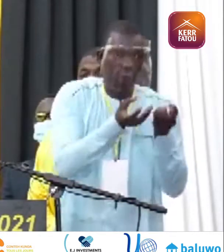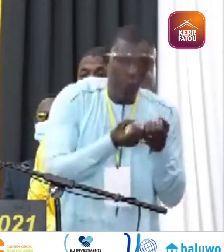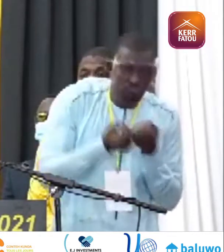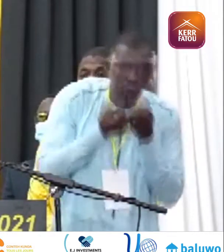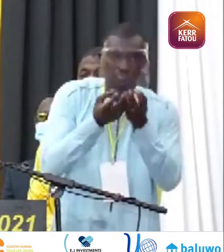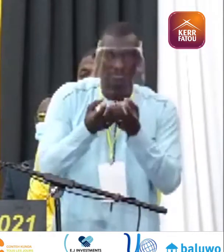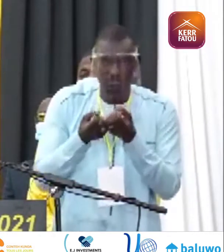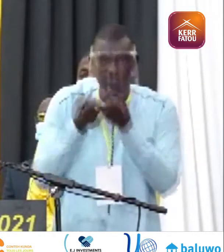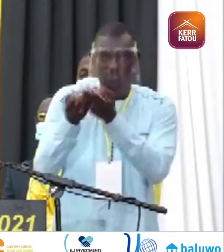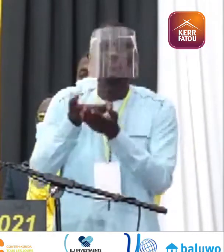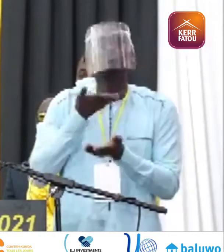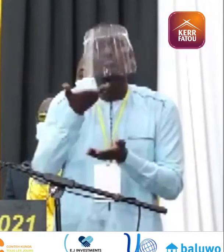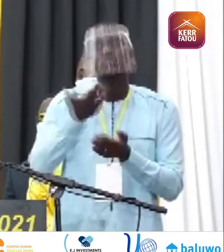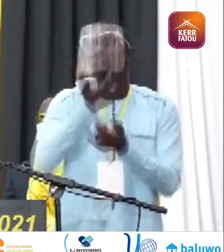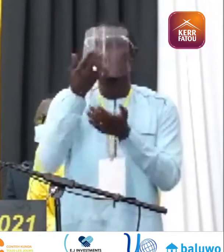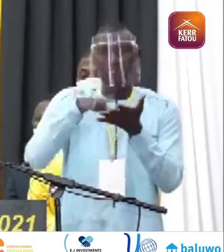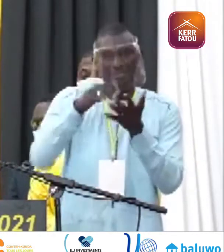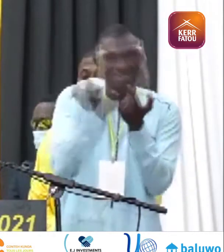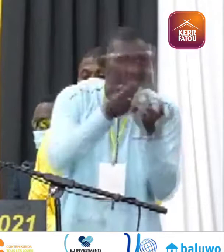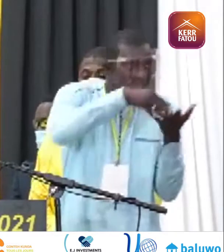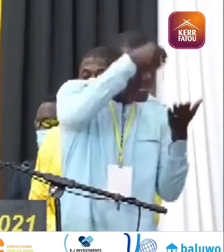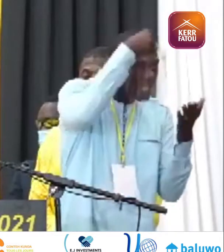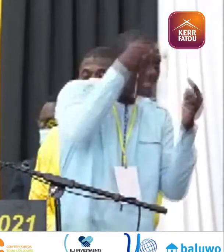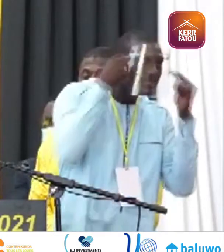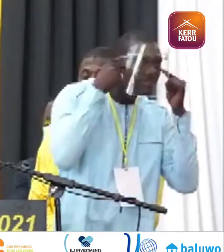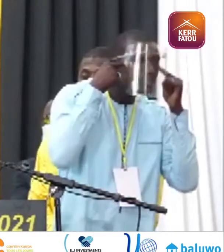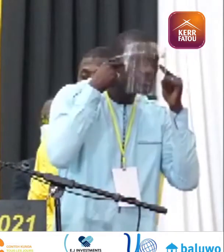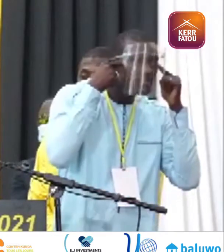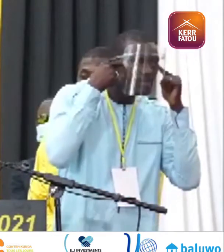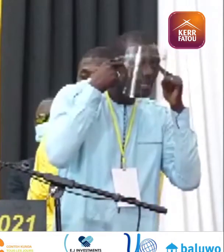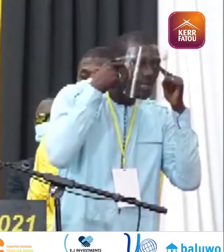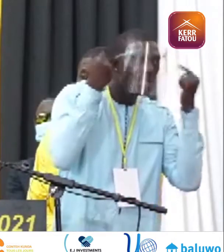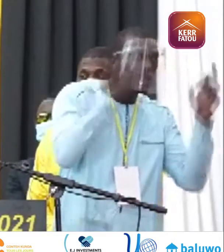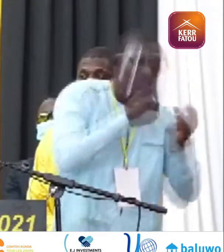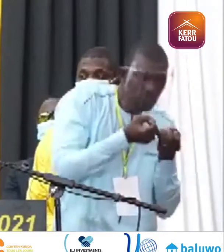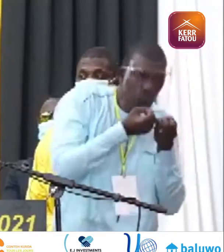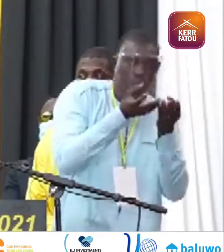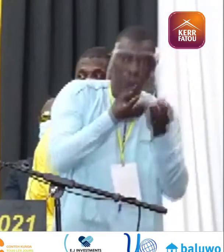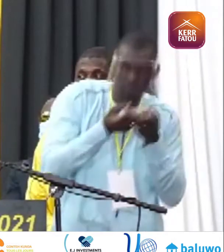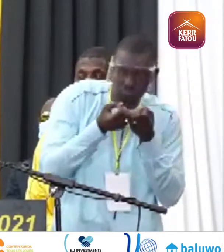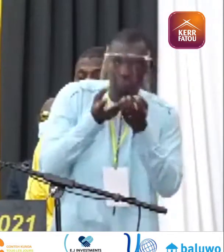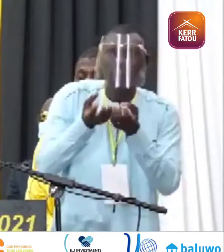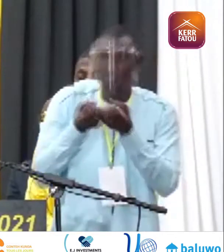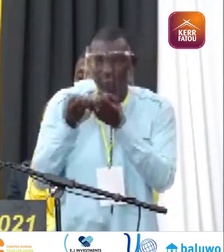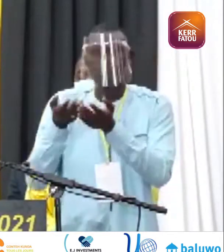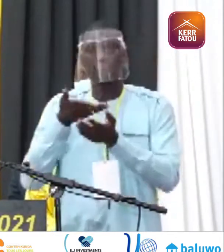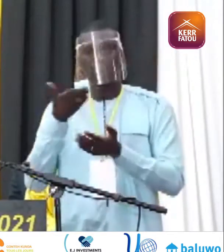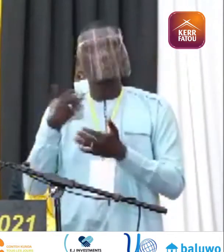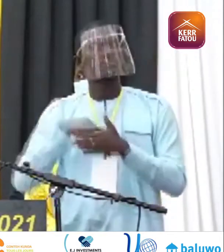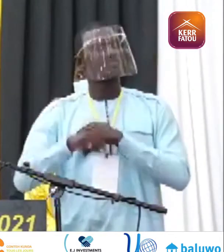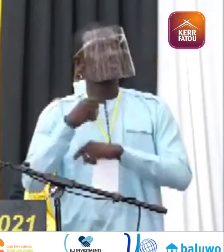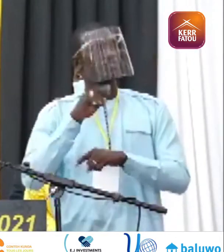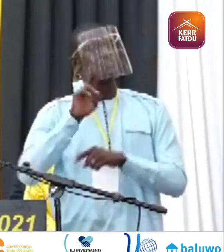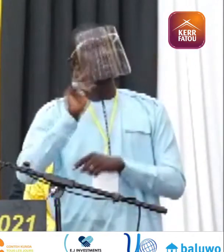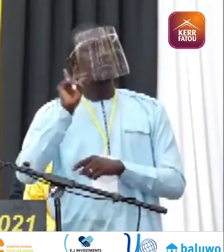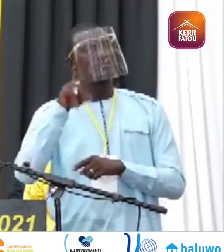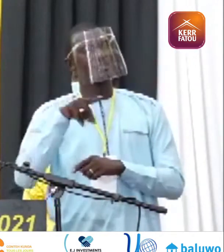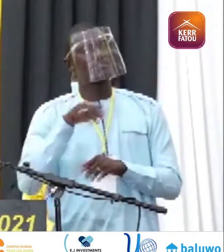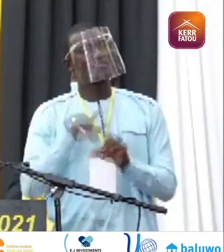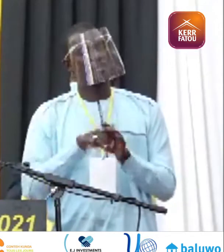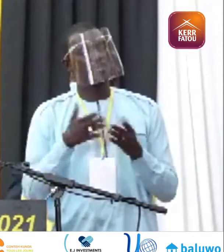he learned there. This was in March 2019. And in April